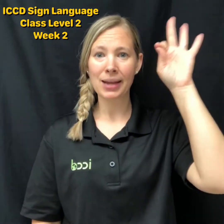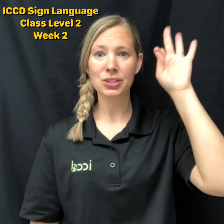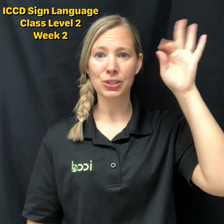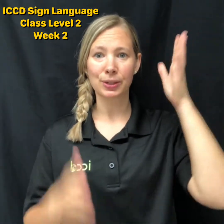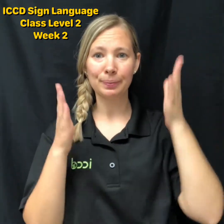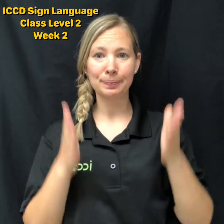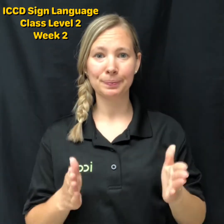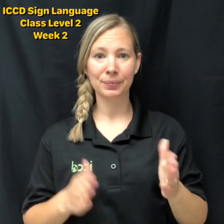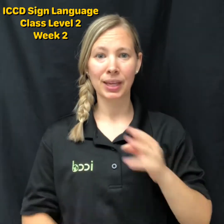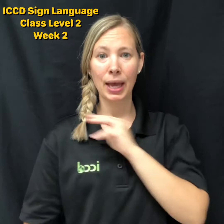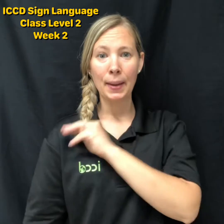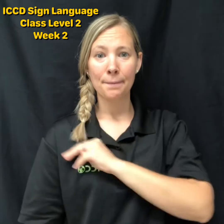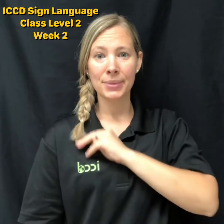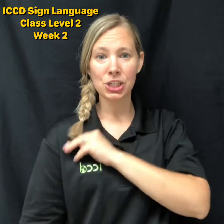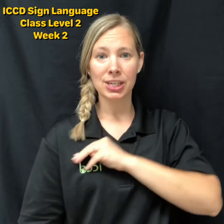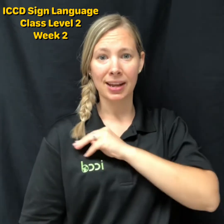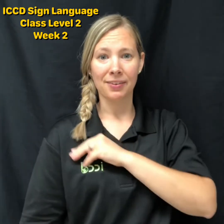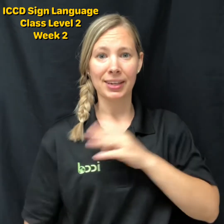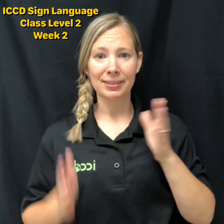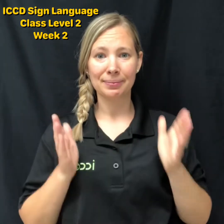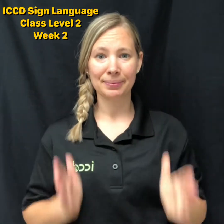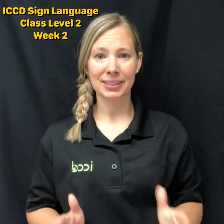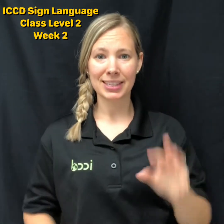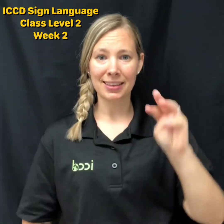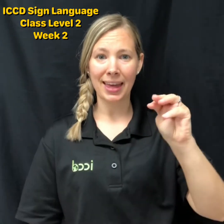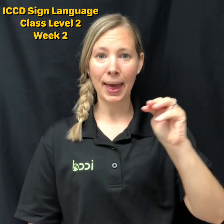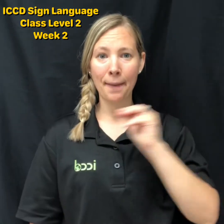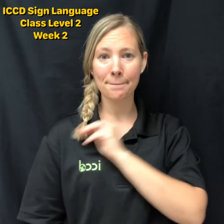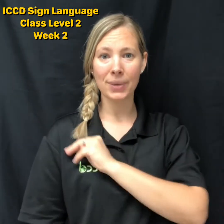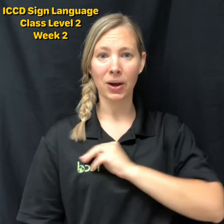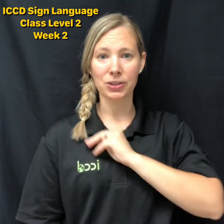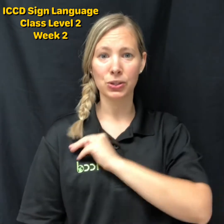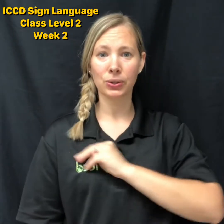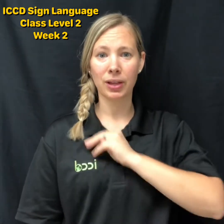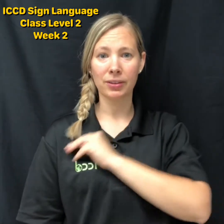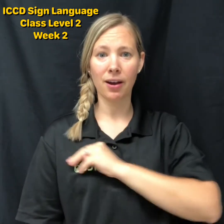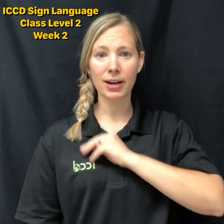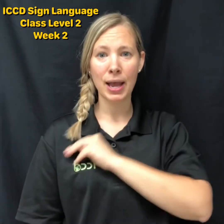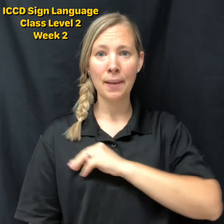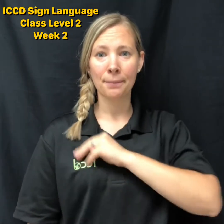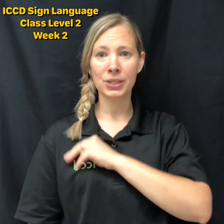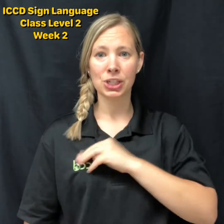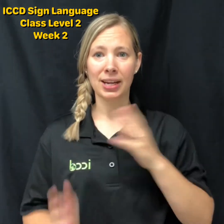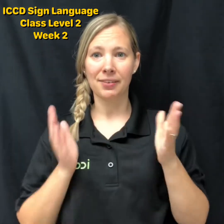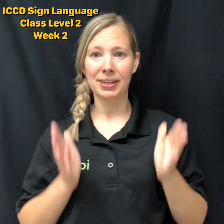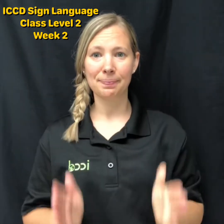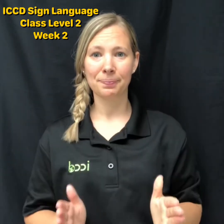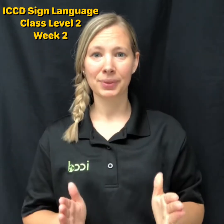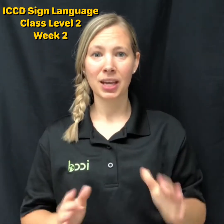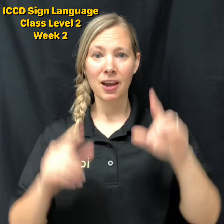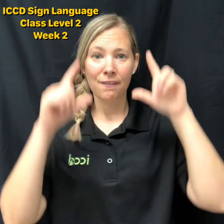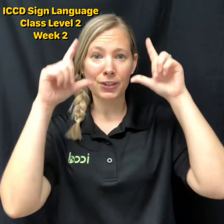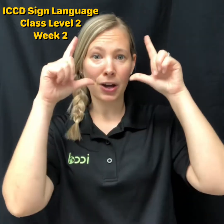pastor. Missionary, take the M, a circle on the heart, missionary.